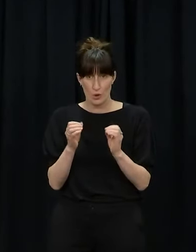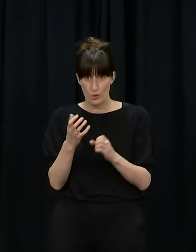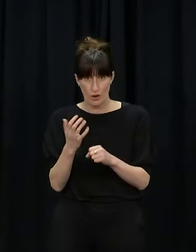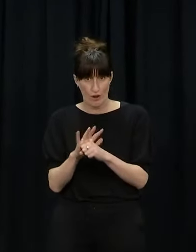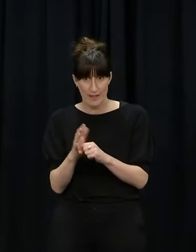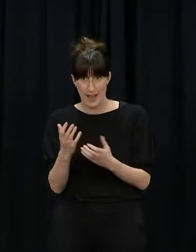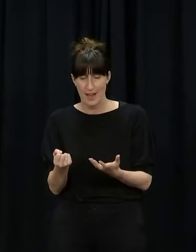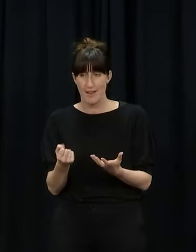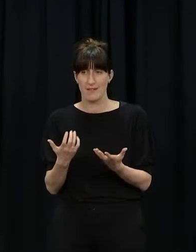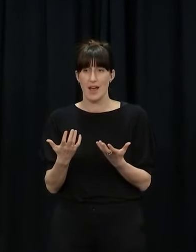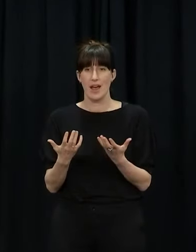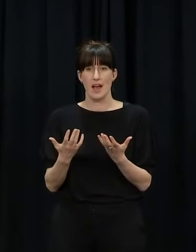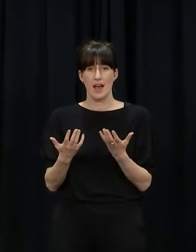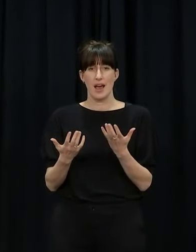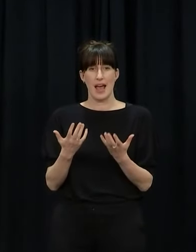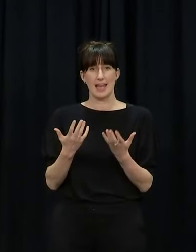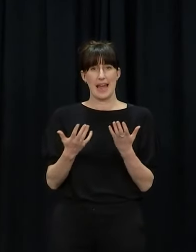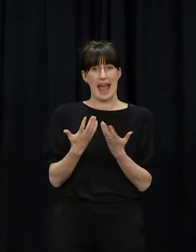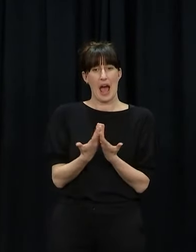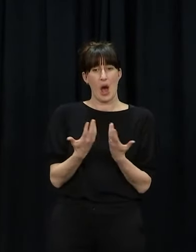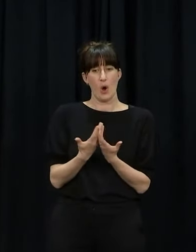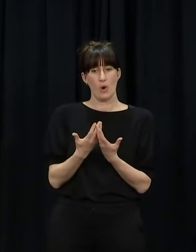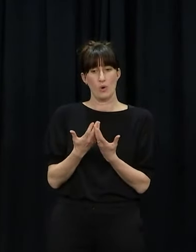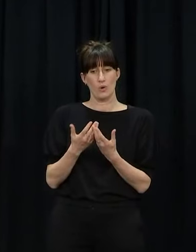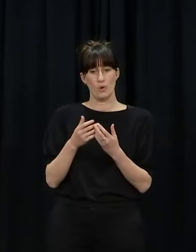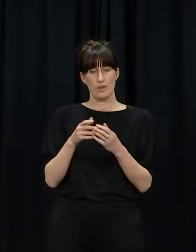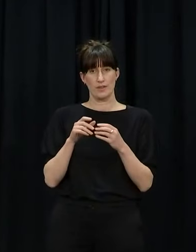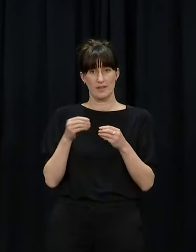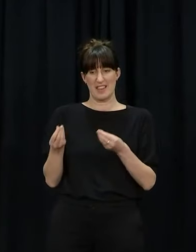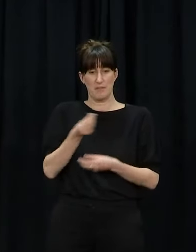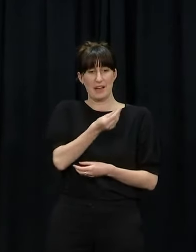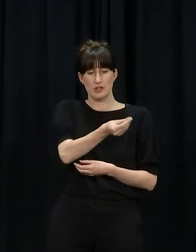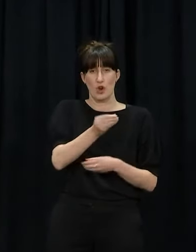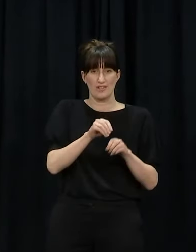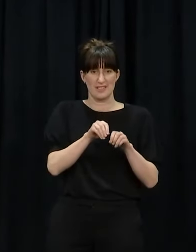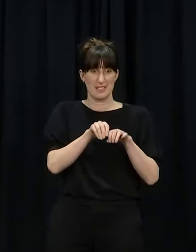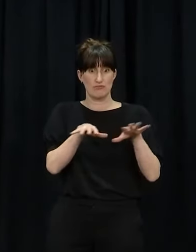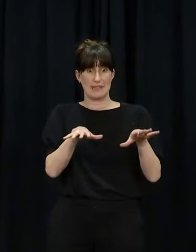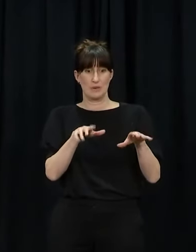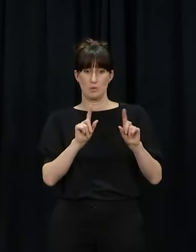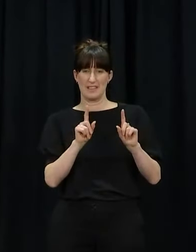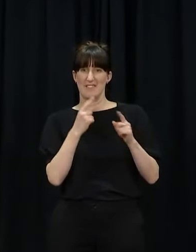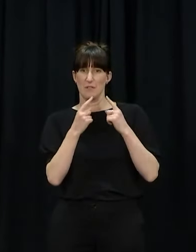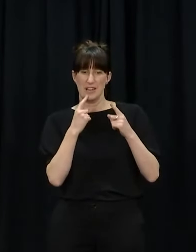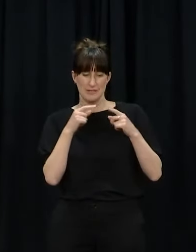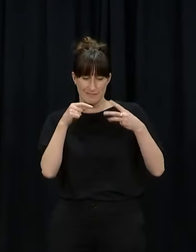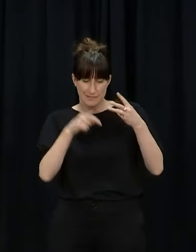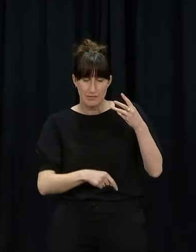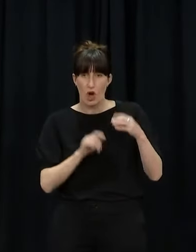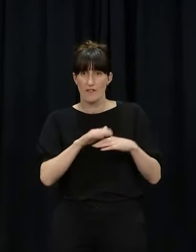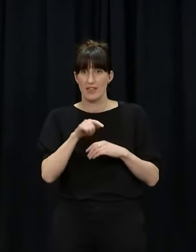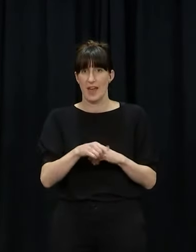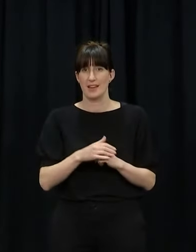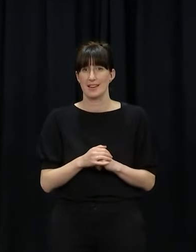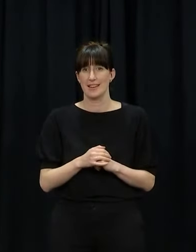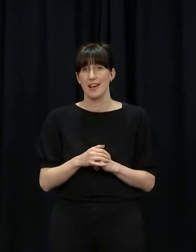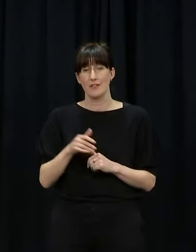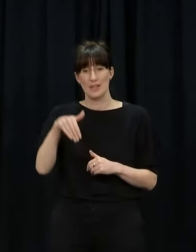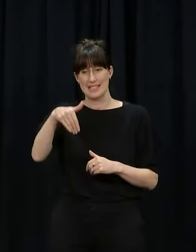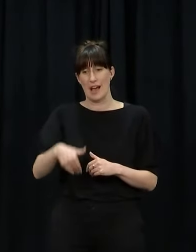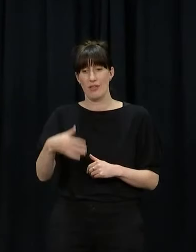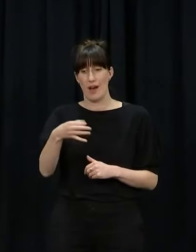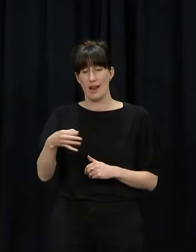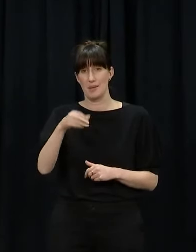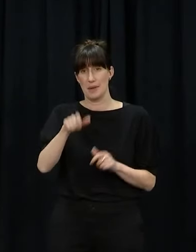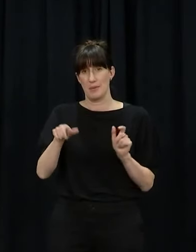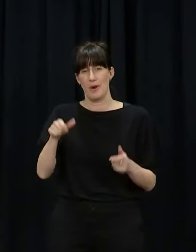it started too, because that gives you an indication of spread. For the South Island, I know it's really frustrating when you're in the situation you're in, and the